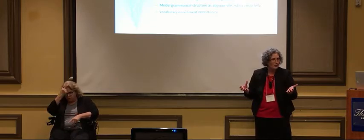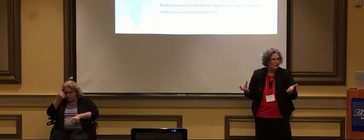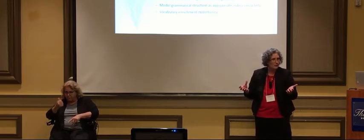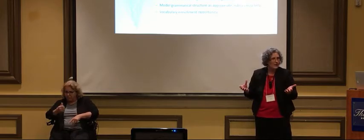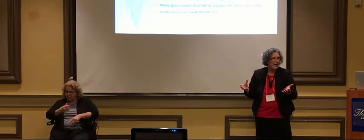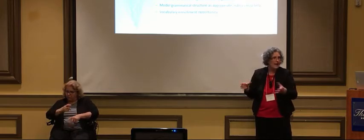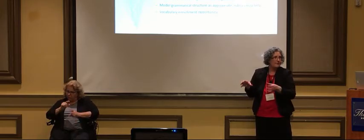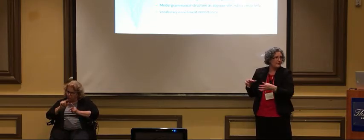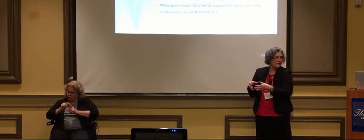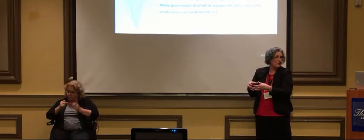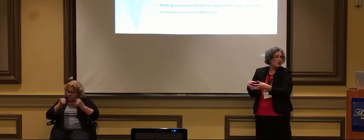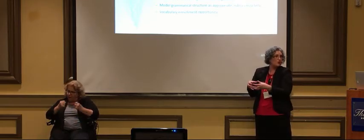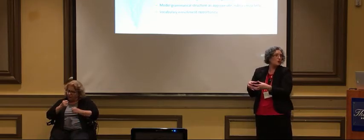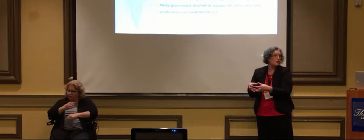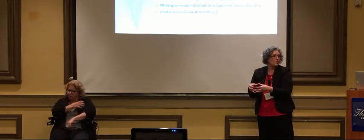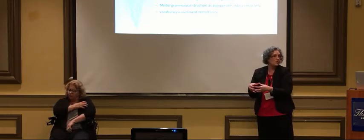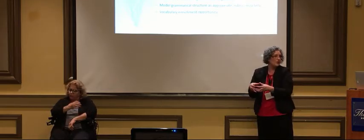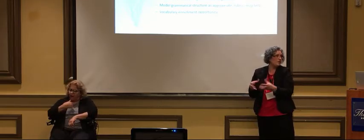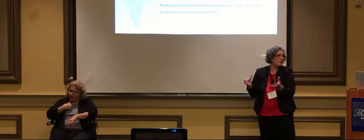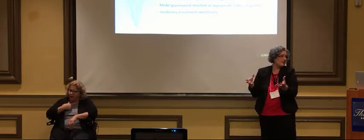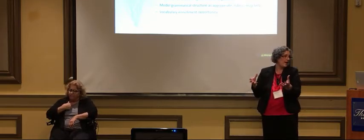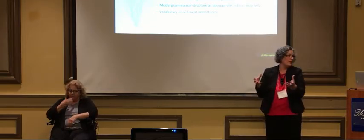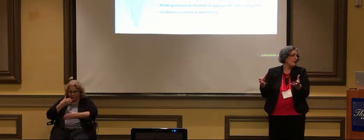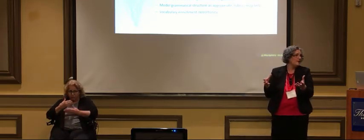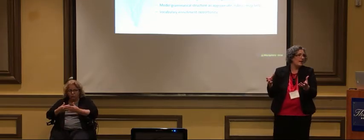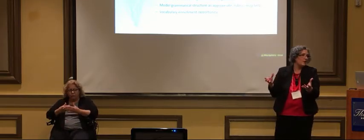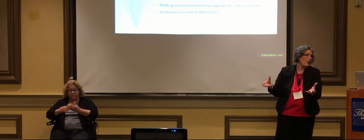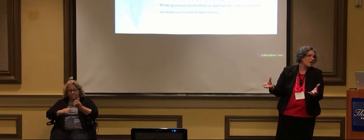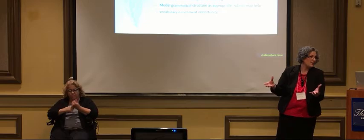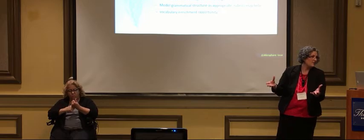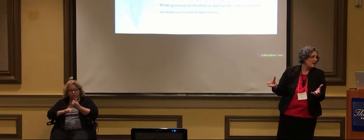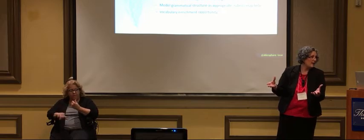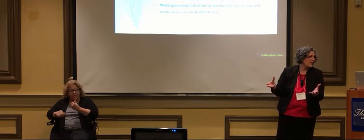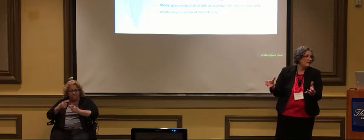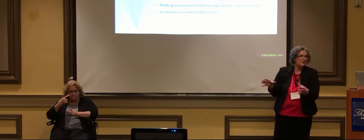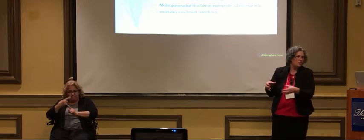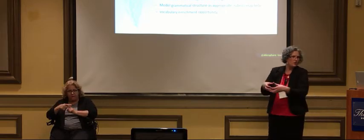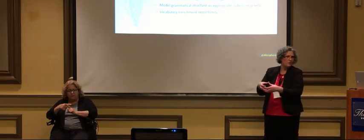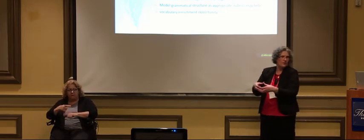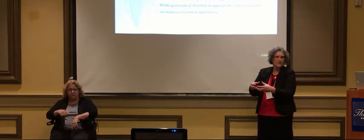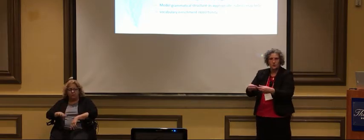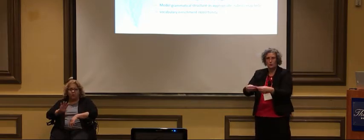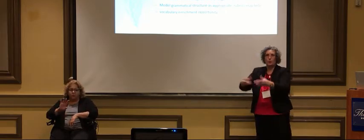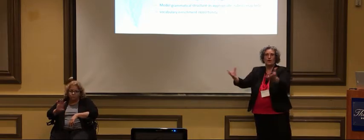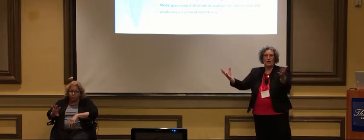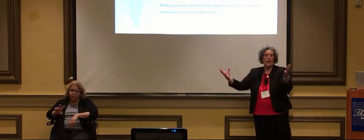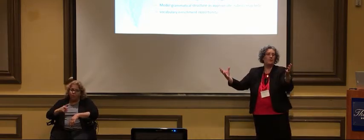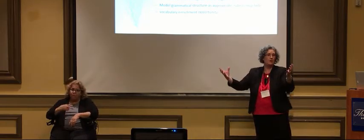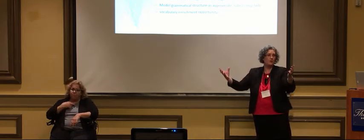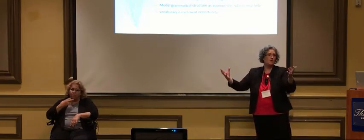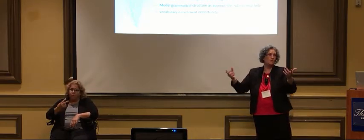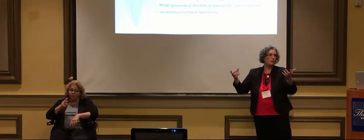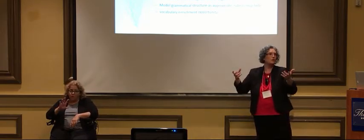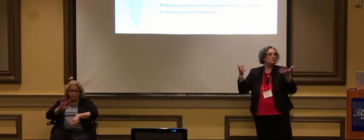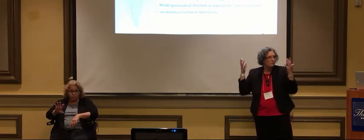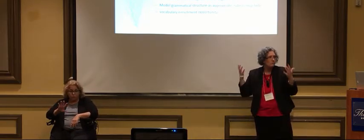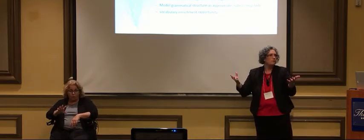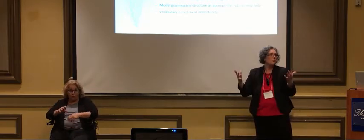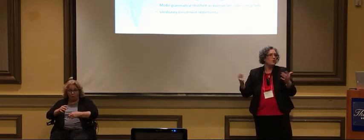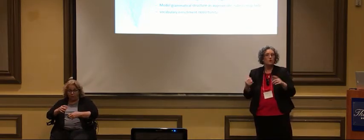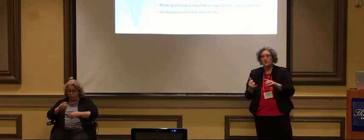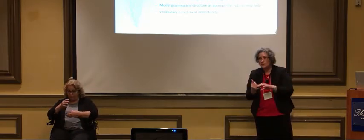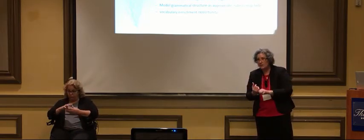words are powerful, and this is a good tool to reinforce that in a positive way. This is your voice that you're putting it out there to the